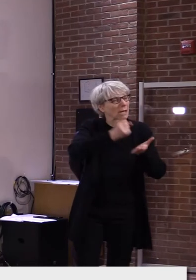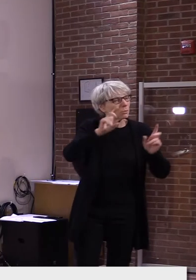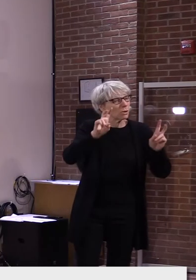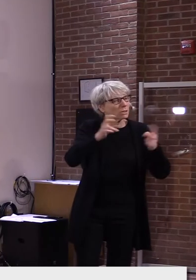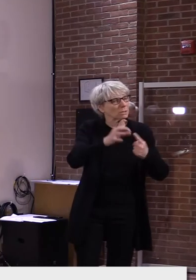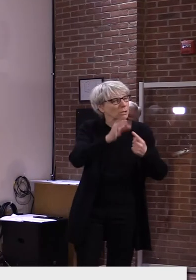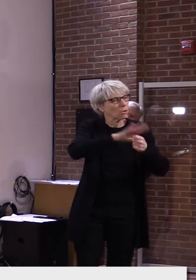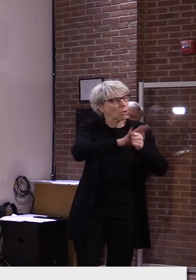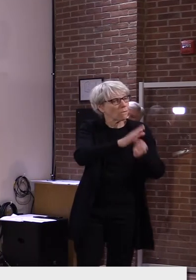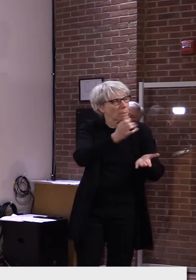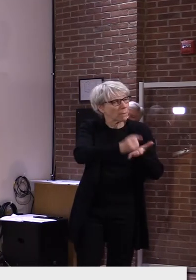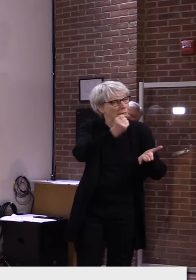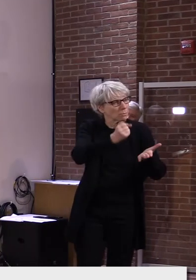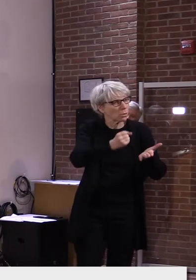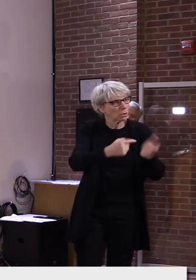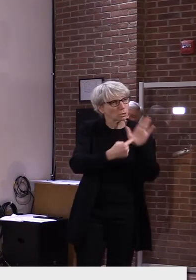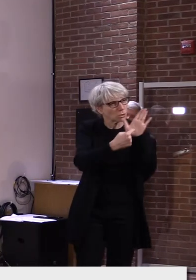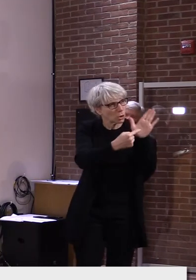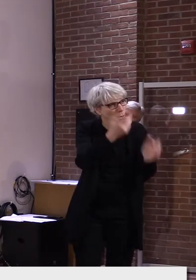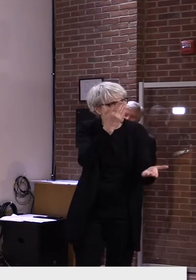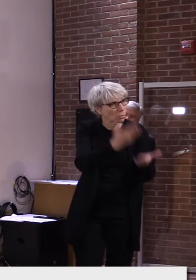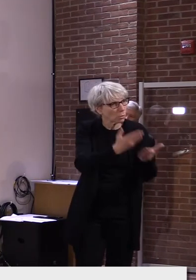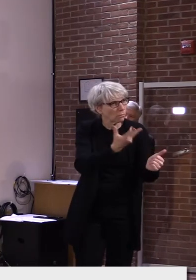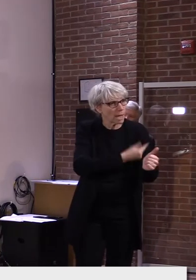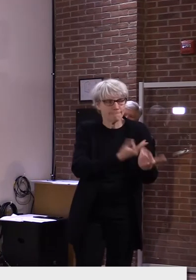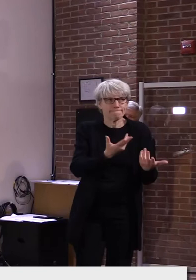So it's a high-level decision. We've